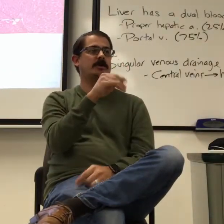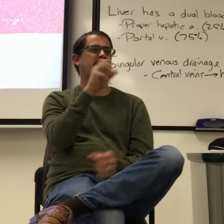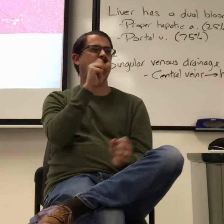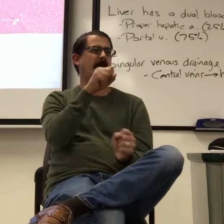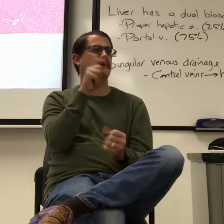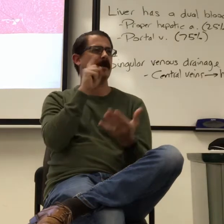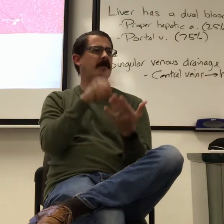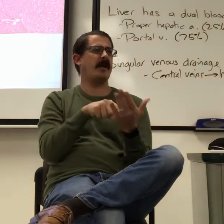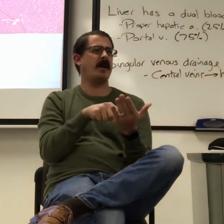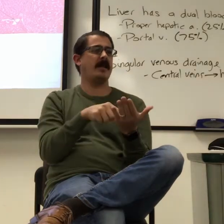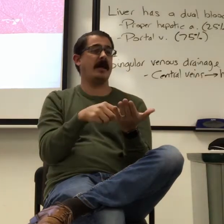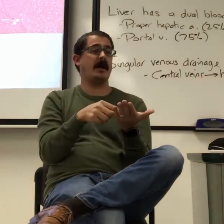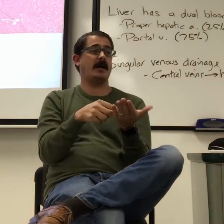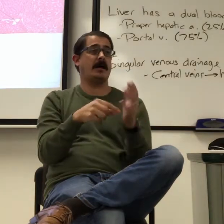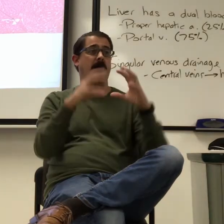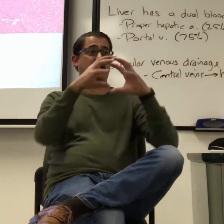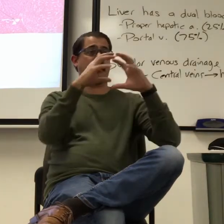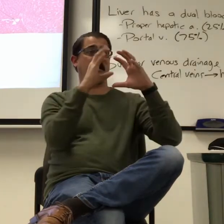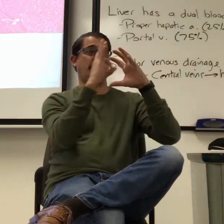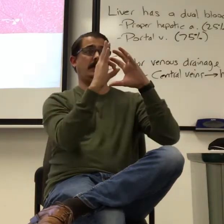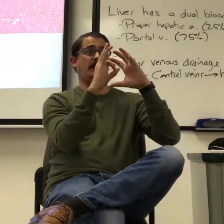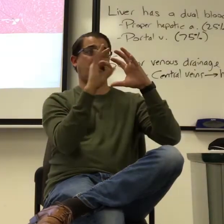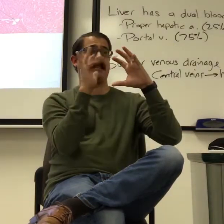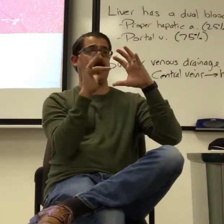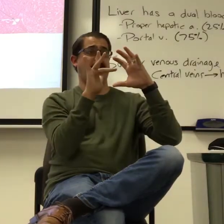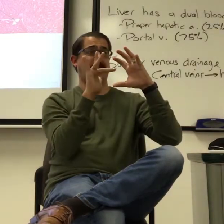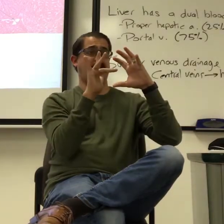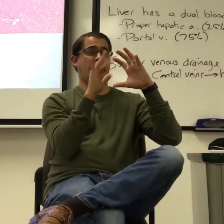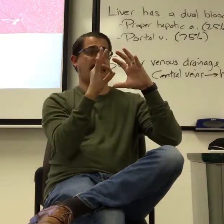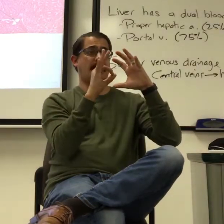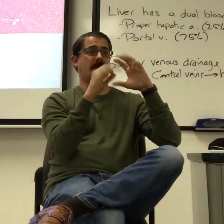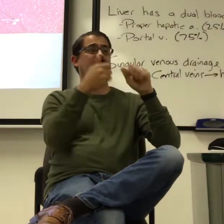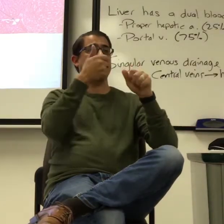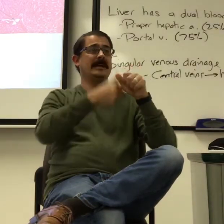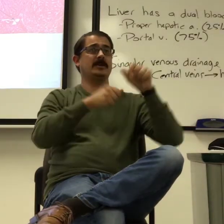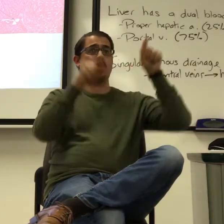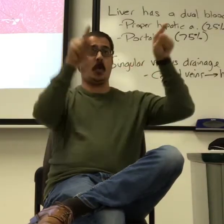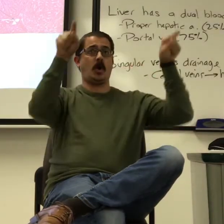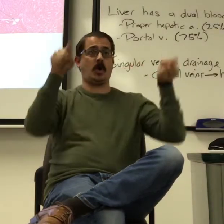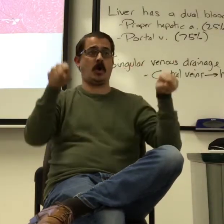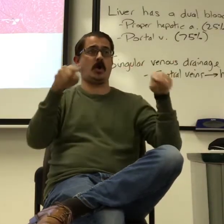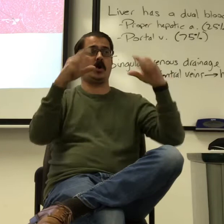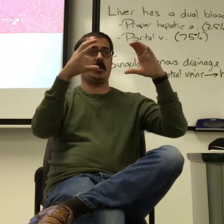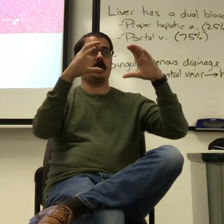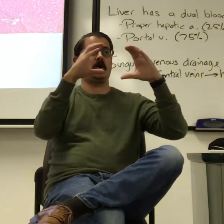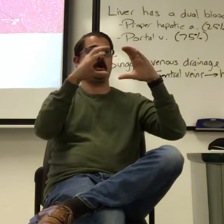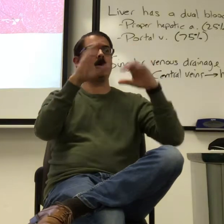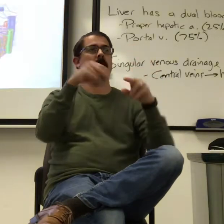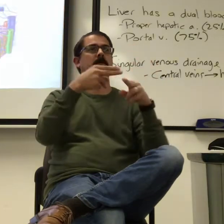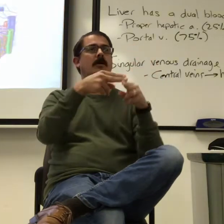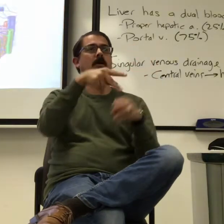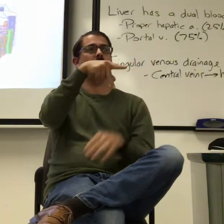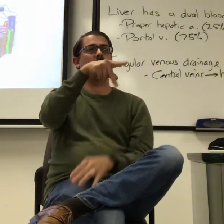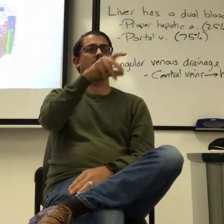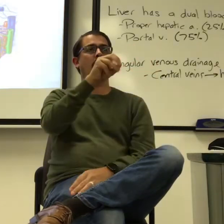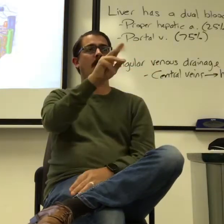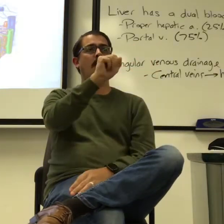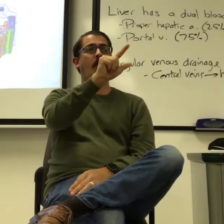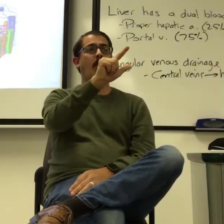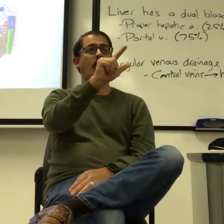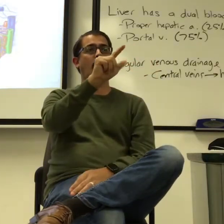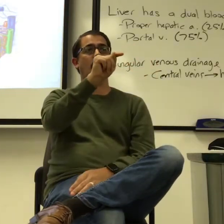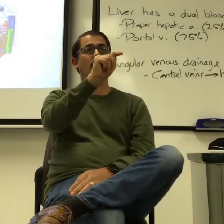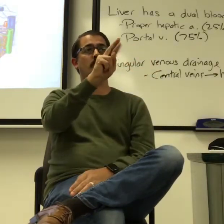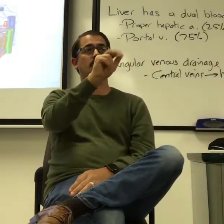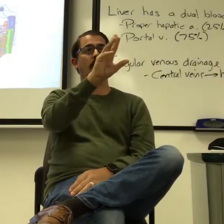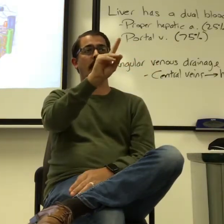is the central vein in the middle, and then at each corner of the hexagon, what's called a portal triad. Not to be confused with